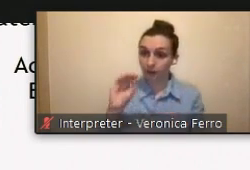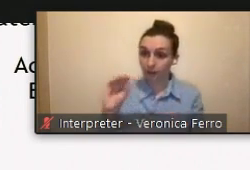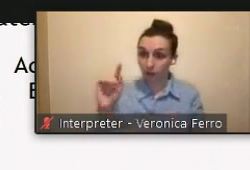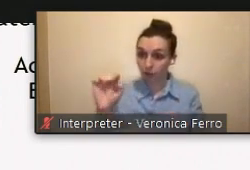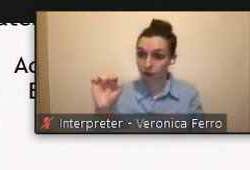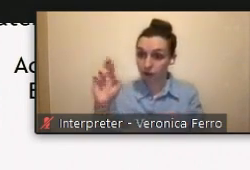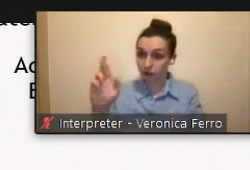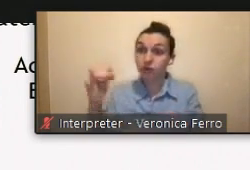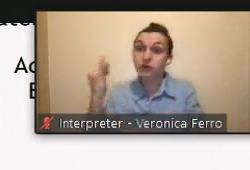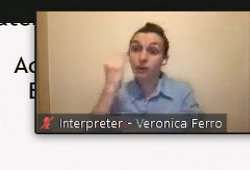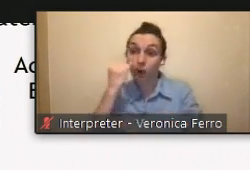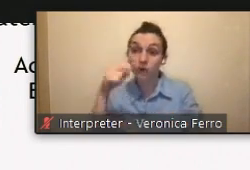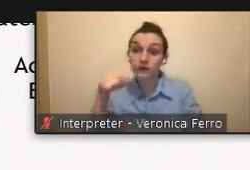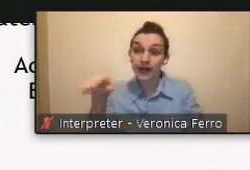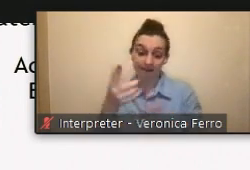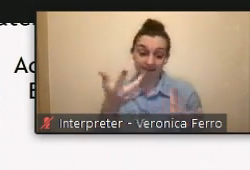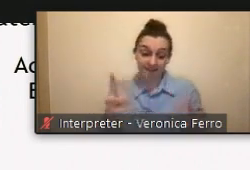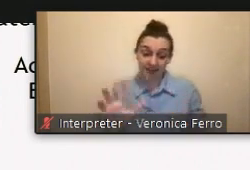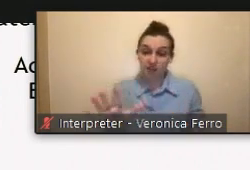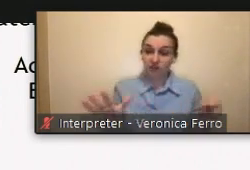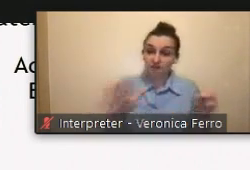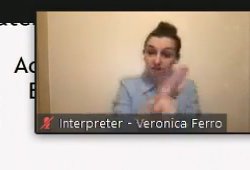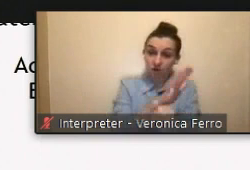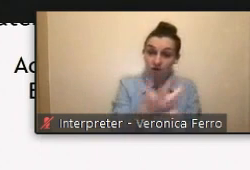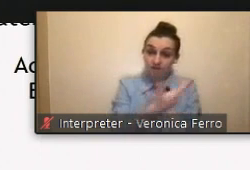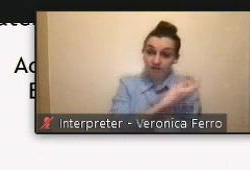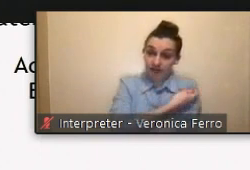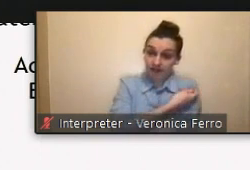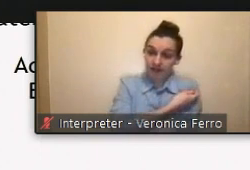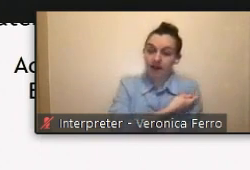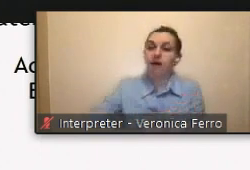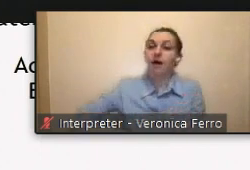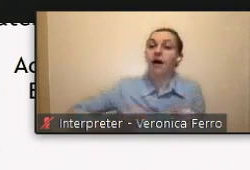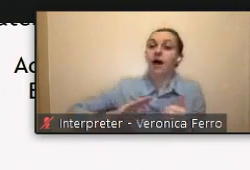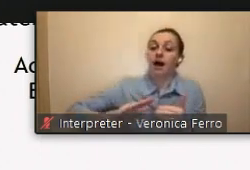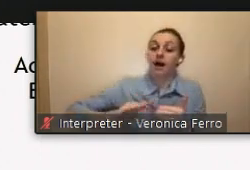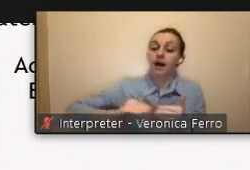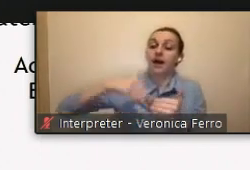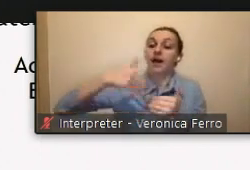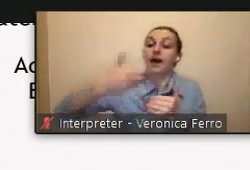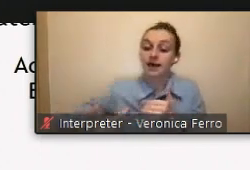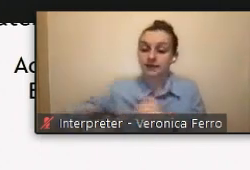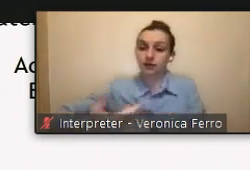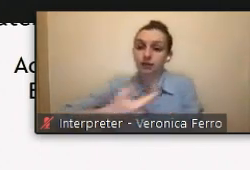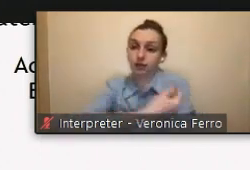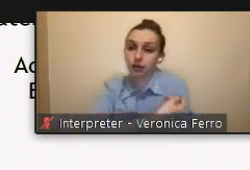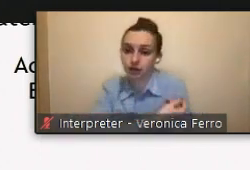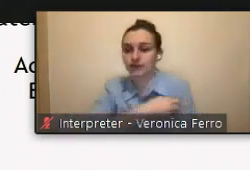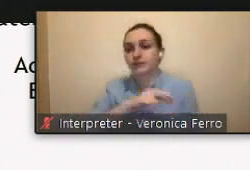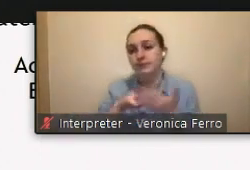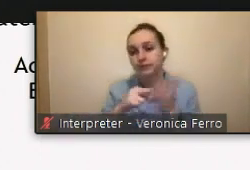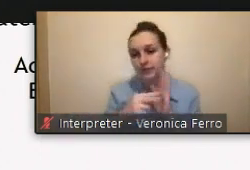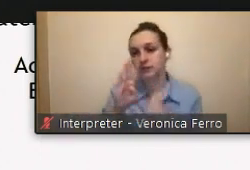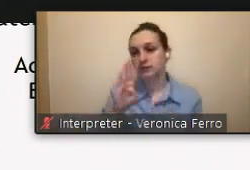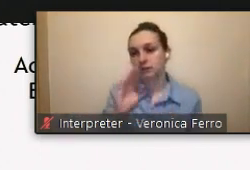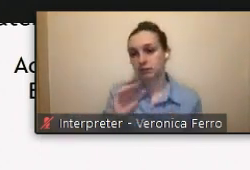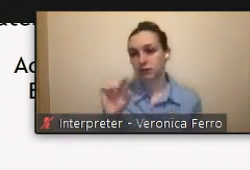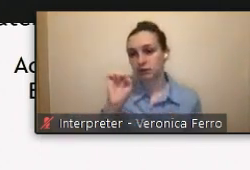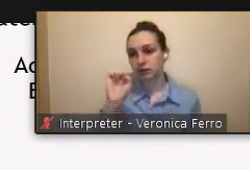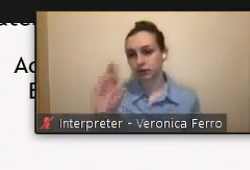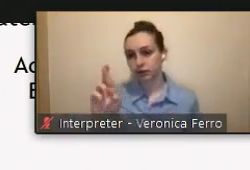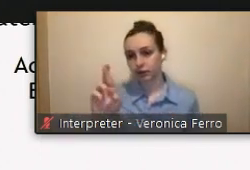other dose of COVID-19 vaccine. This is going to include people who received booster doses and people who received additional